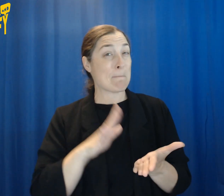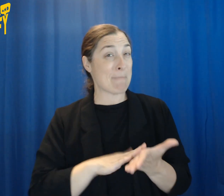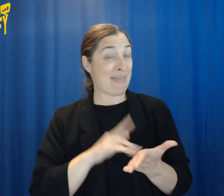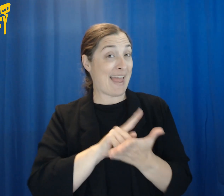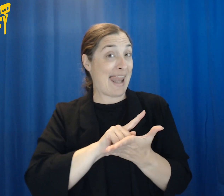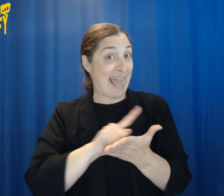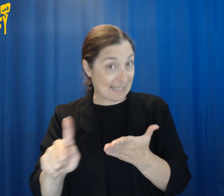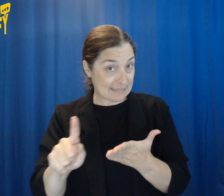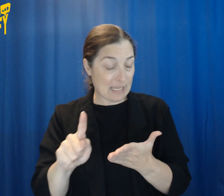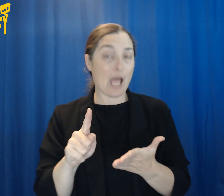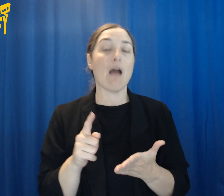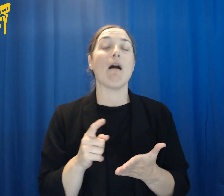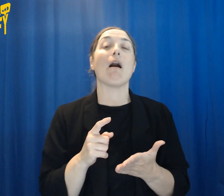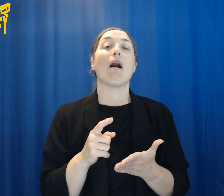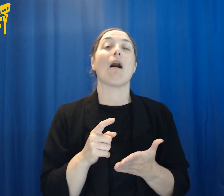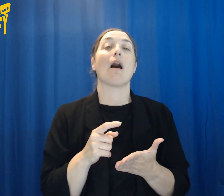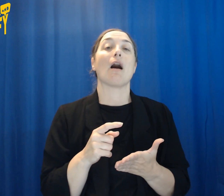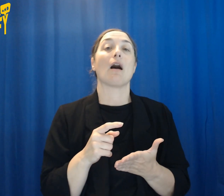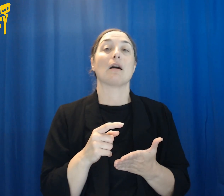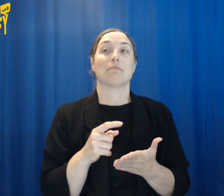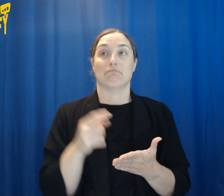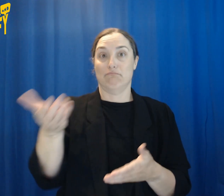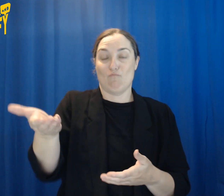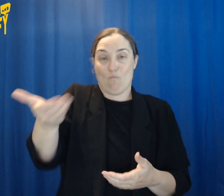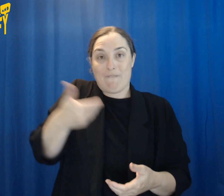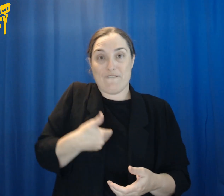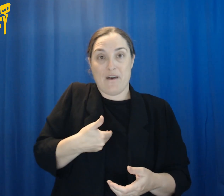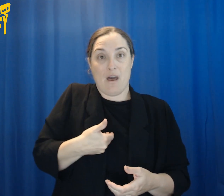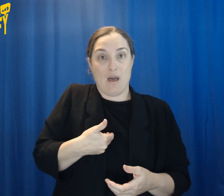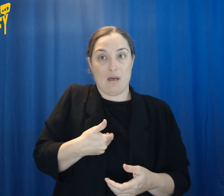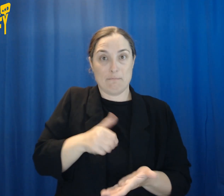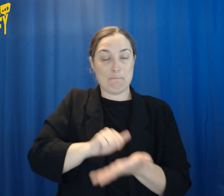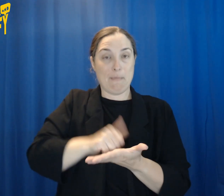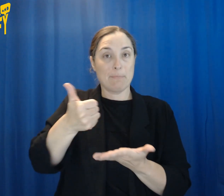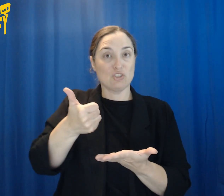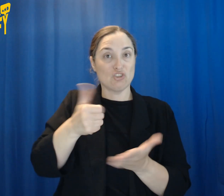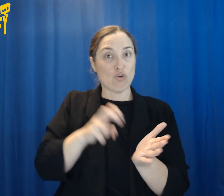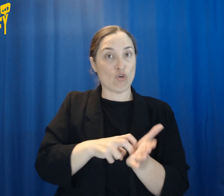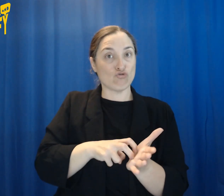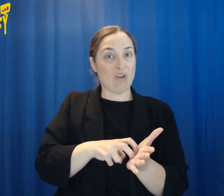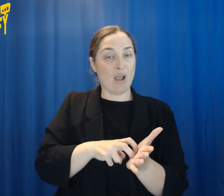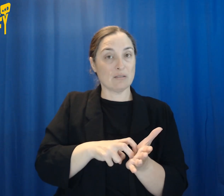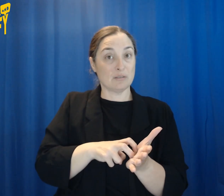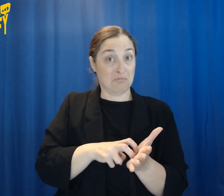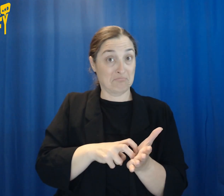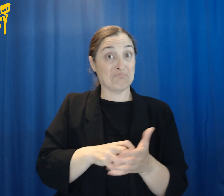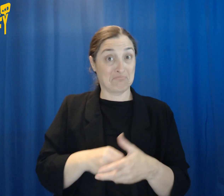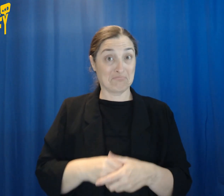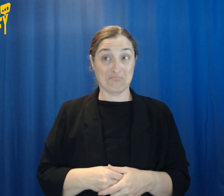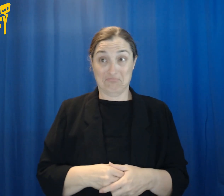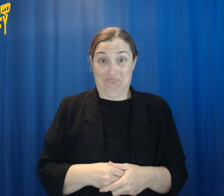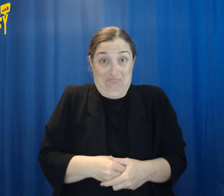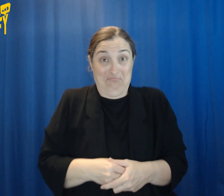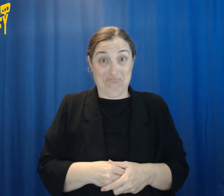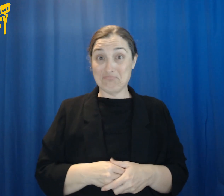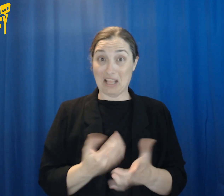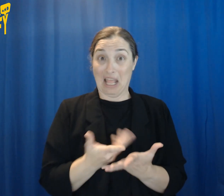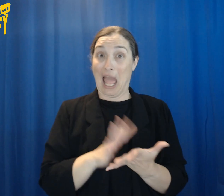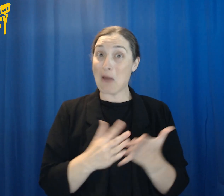that, I was offered a publishing contract. That was basically how it happened.